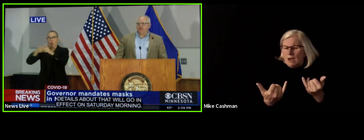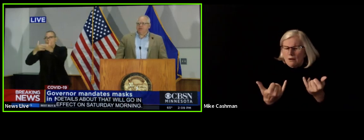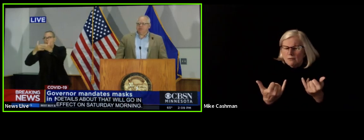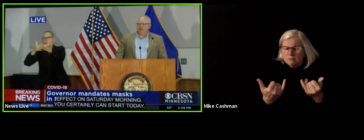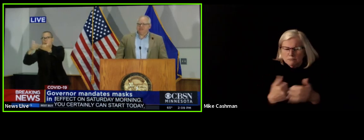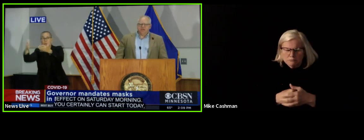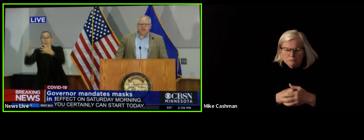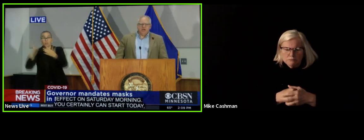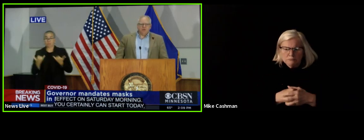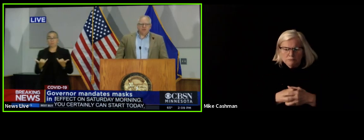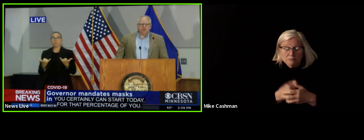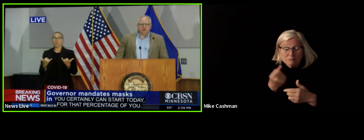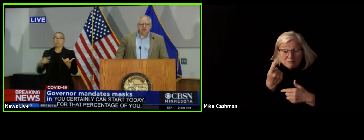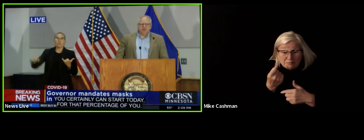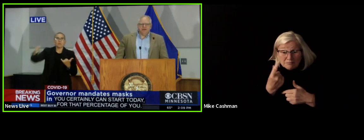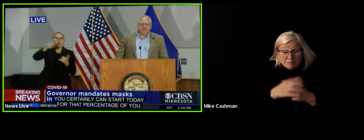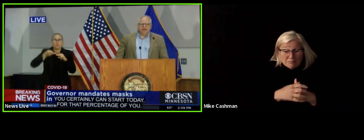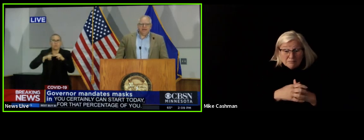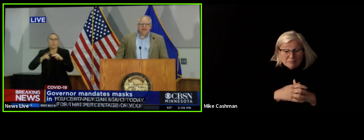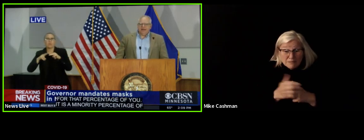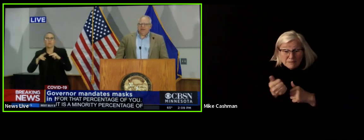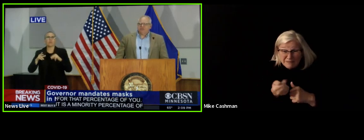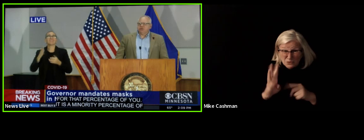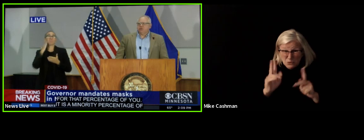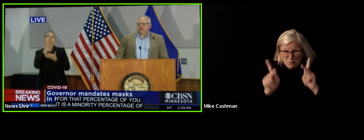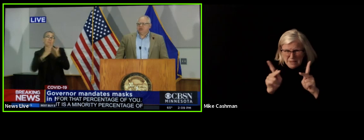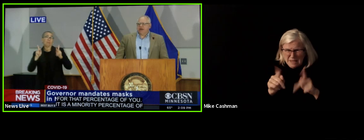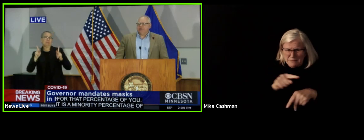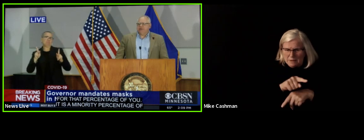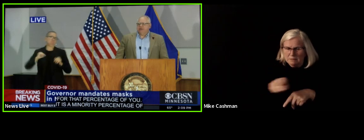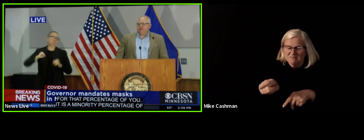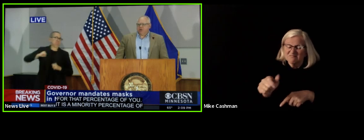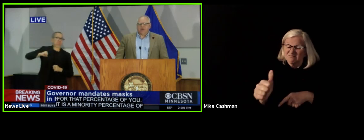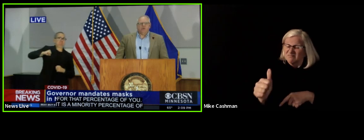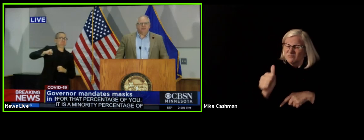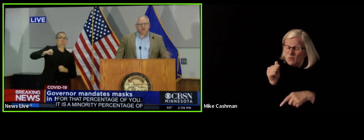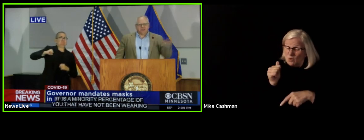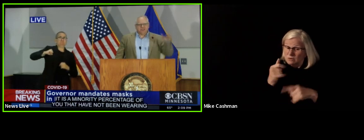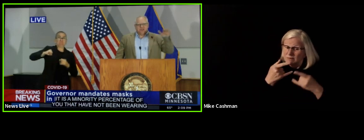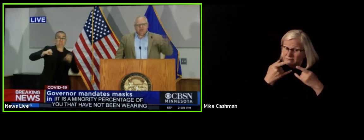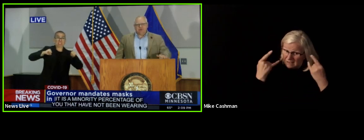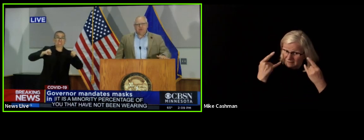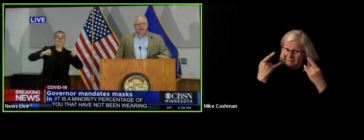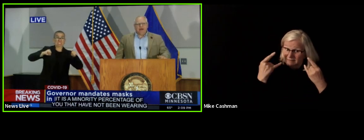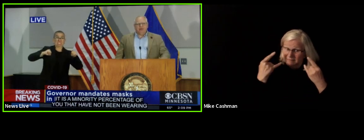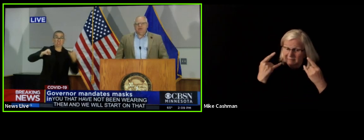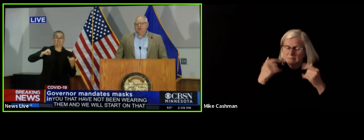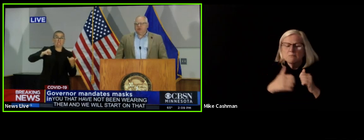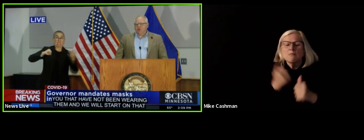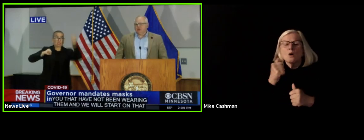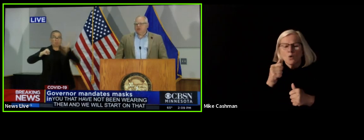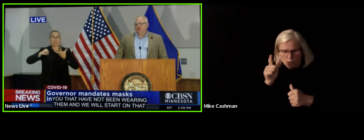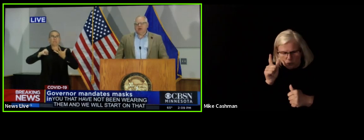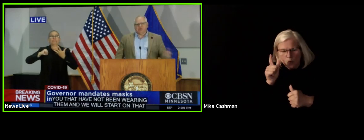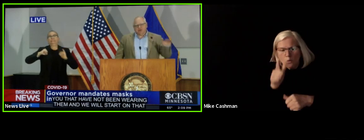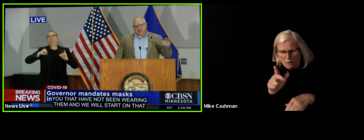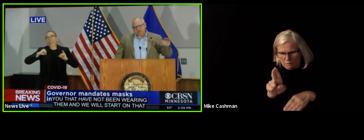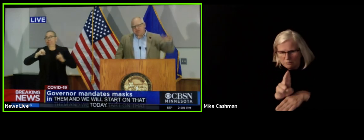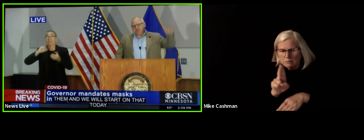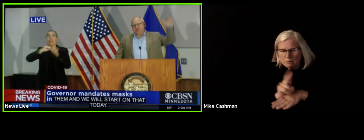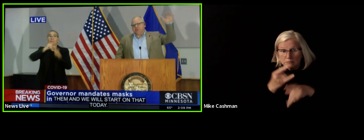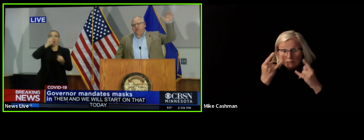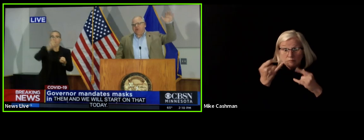them into places. We'll certainly start on that today, and the sooner we do that, the quicker we'll start to see the numbers go down. The quicker we do that, we'll start